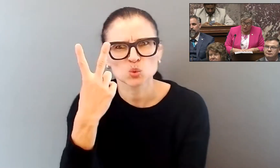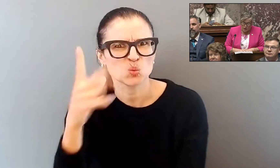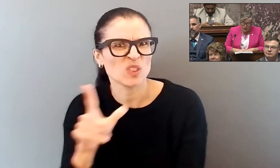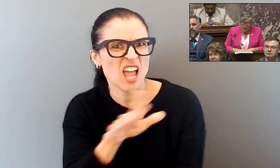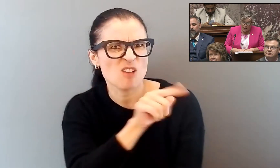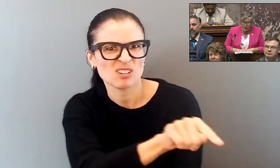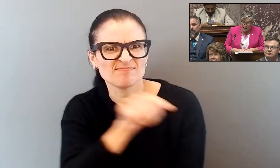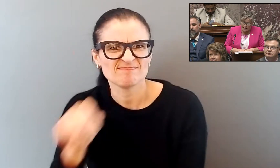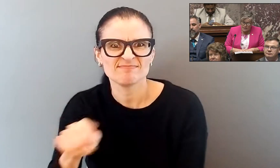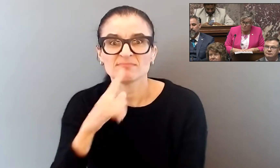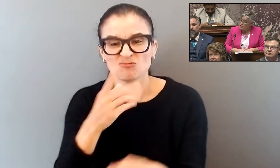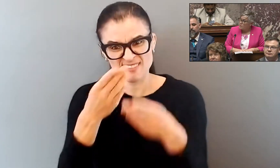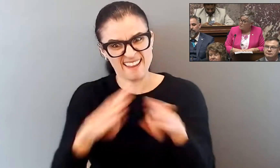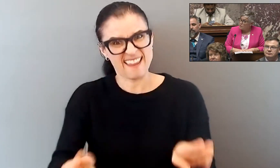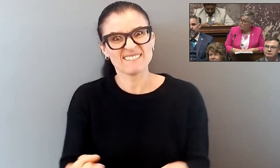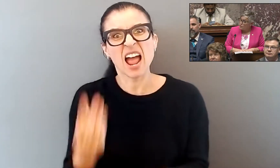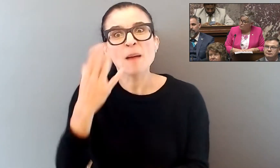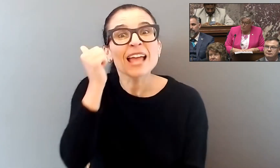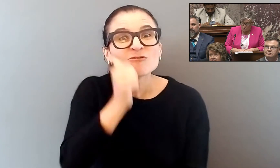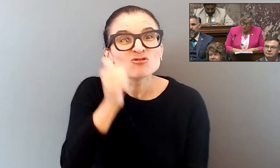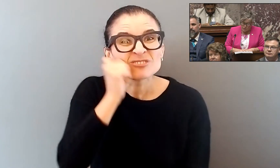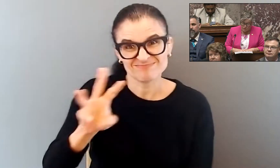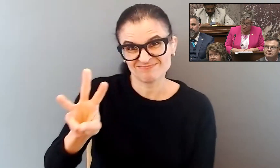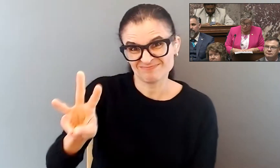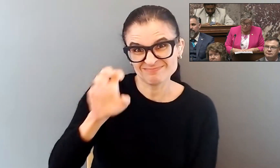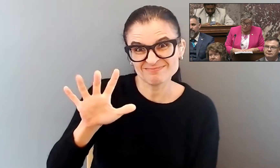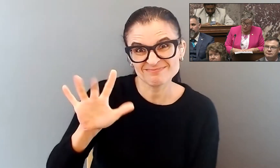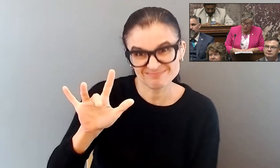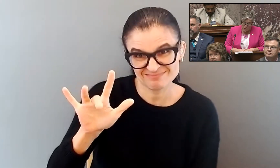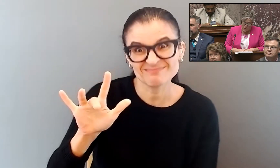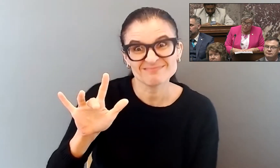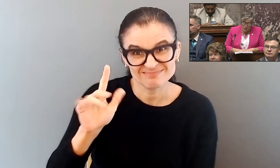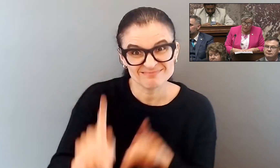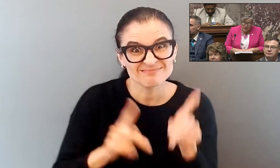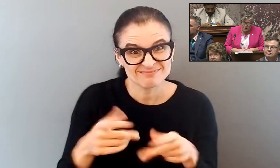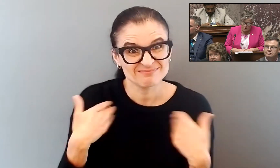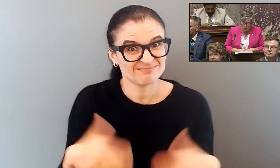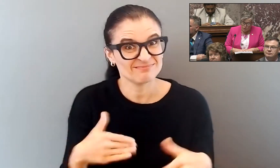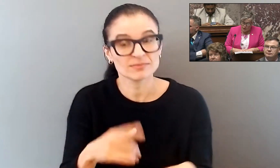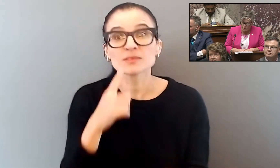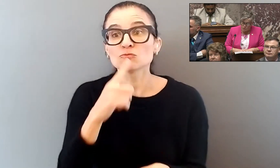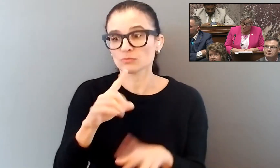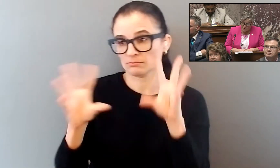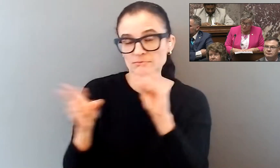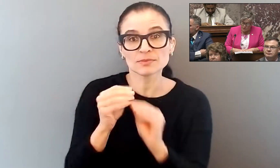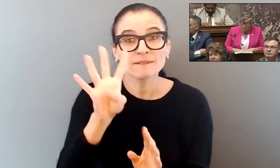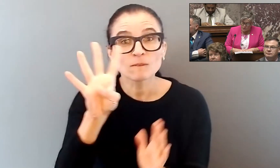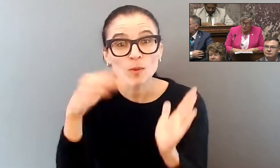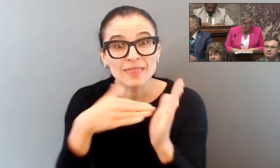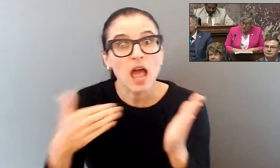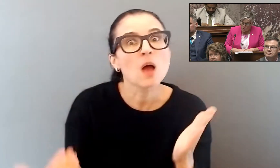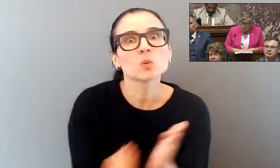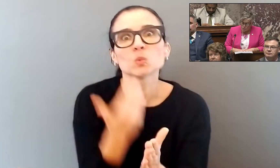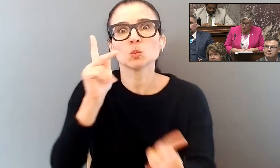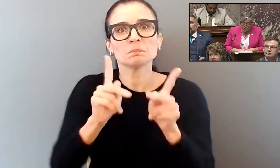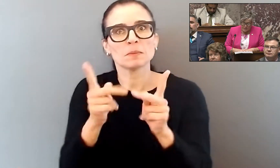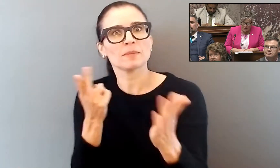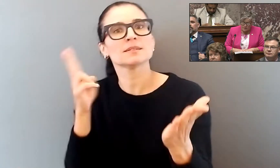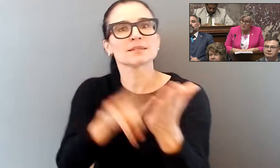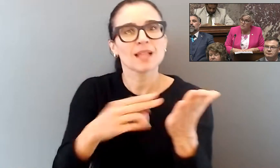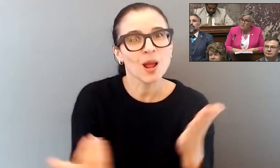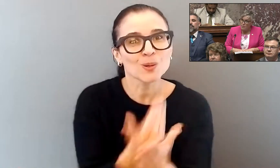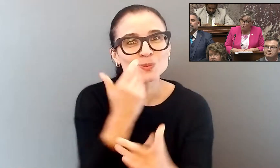library card, a 19% increase from the previous year. Library events and programs are up 15%, while